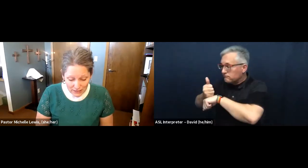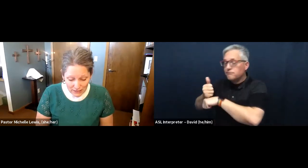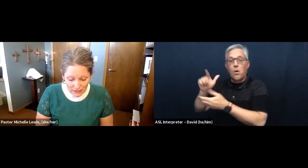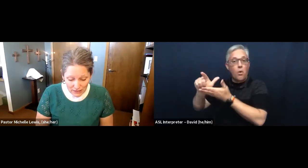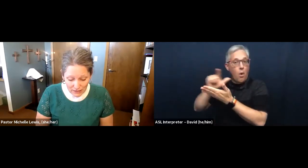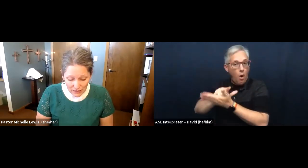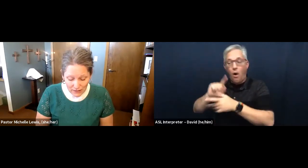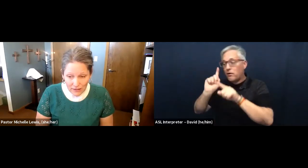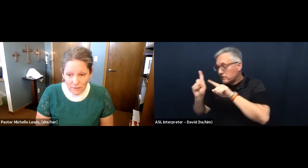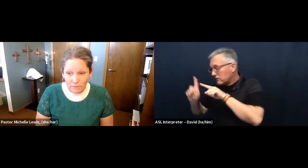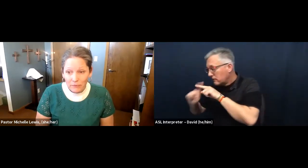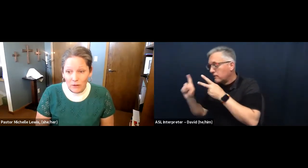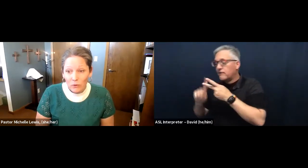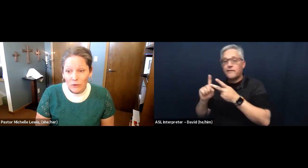things